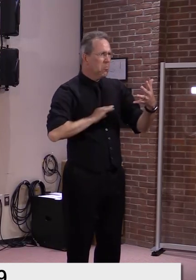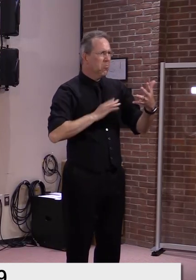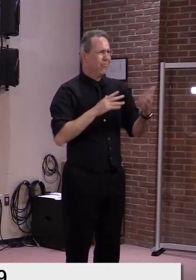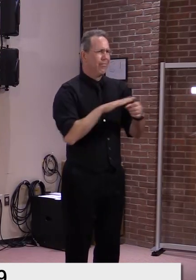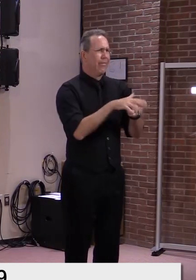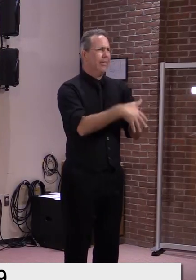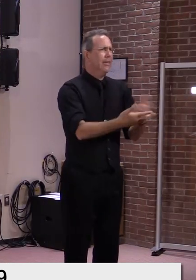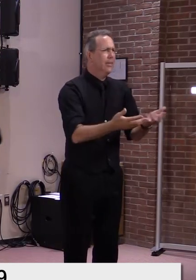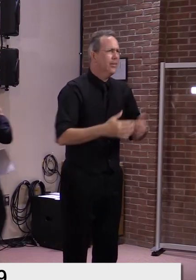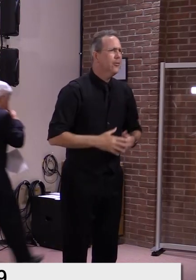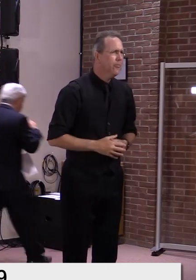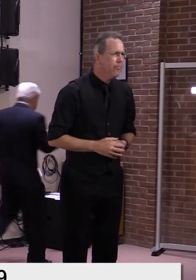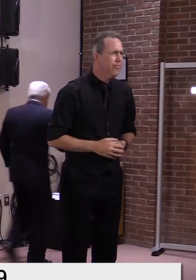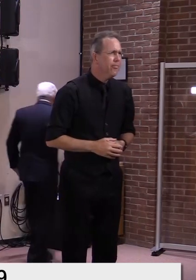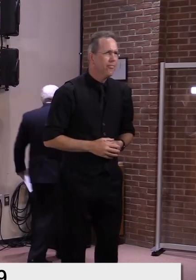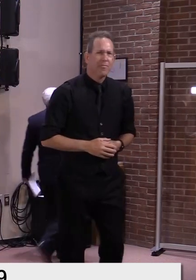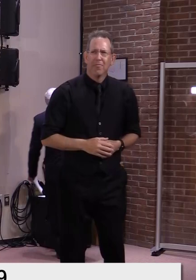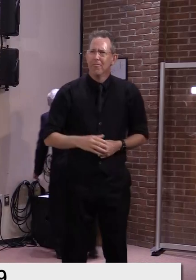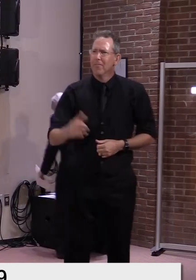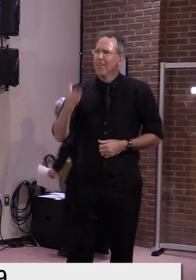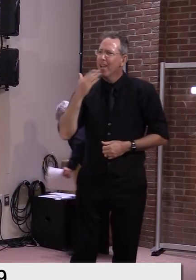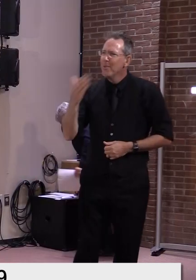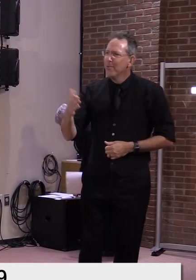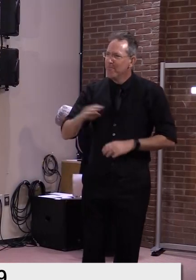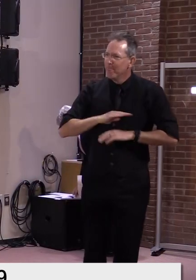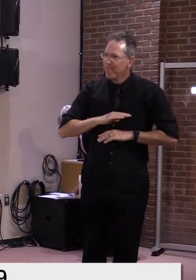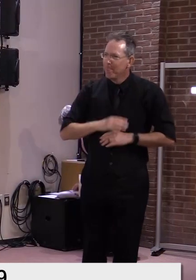Thank you. That's it.